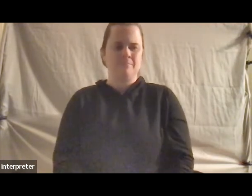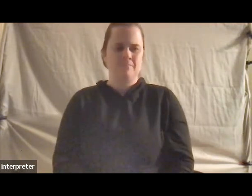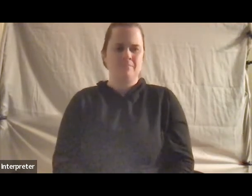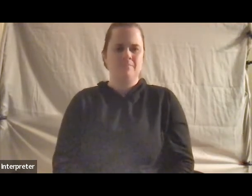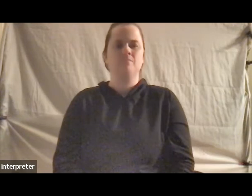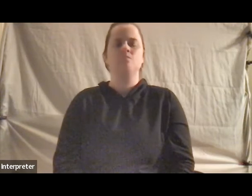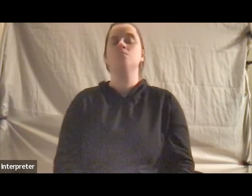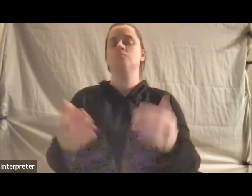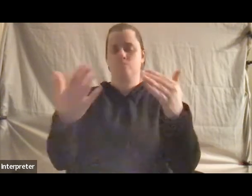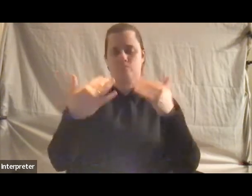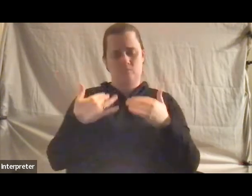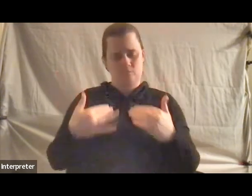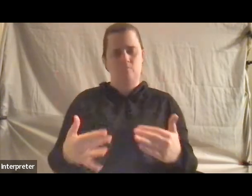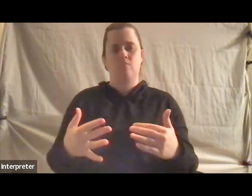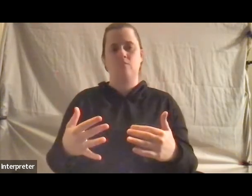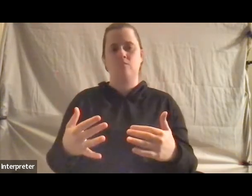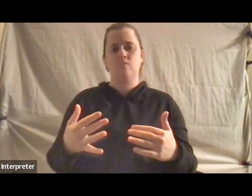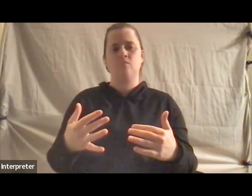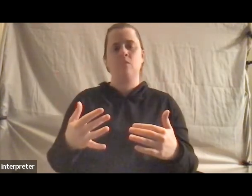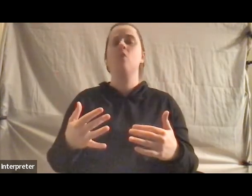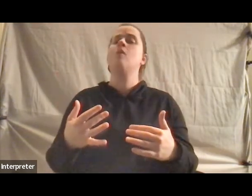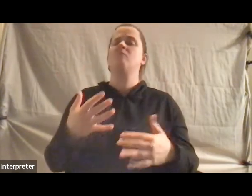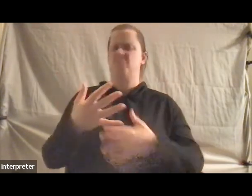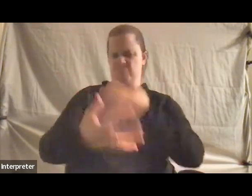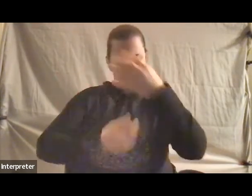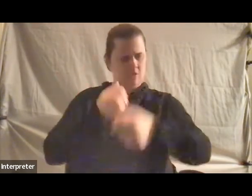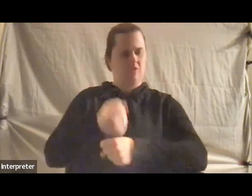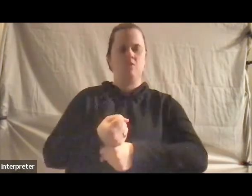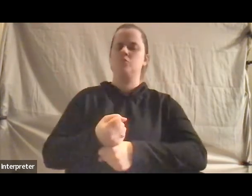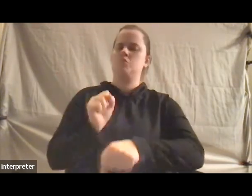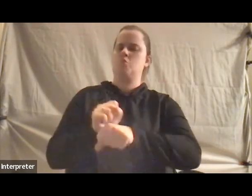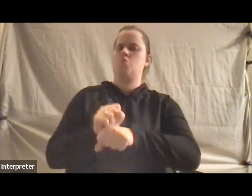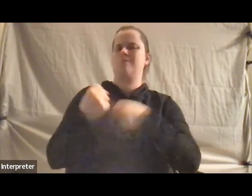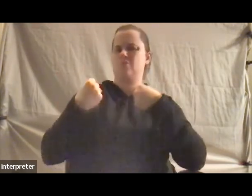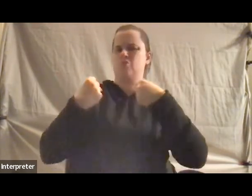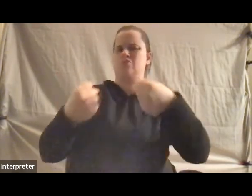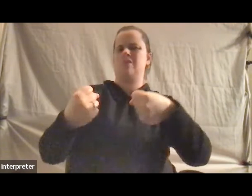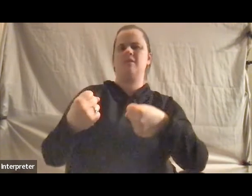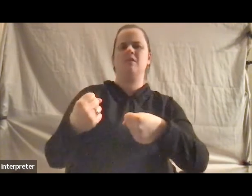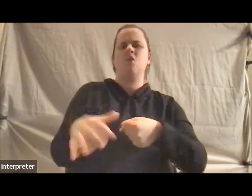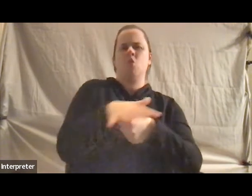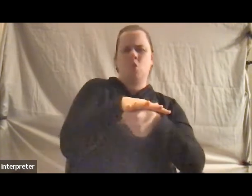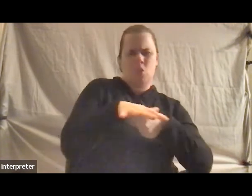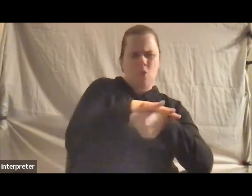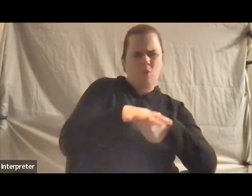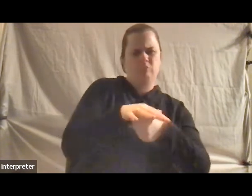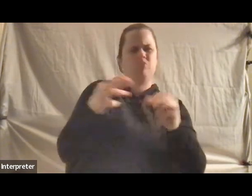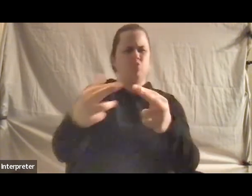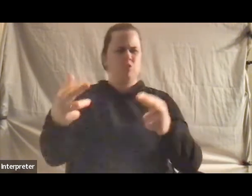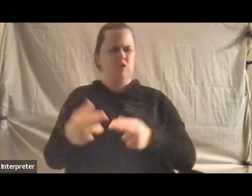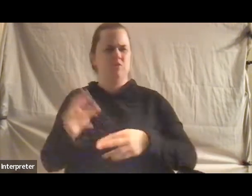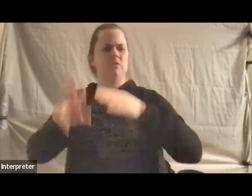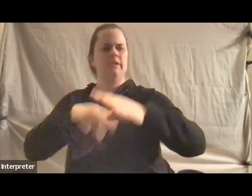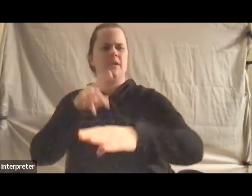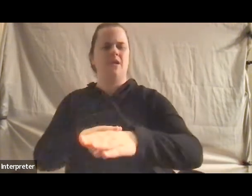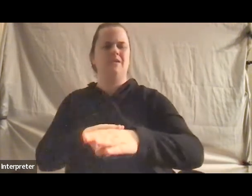Now, over the years, we've worked to strengthen our local, regional, and national economic development partnerships to